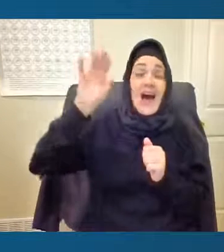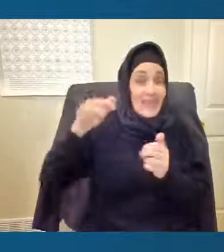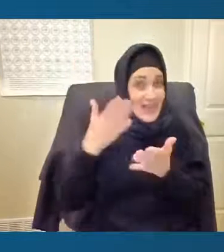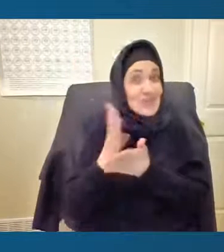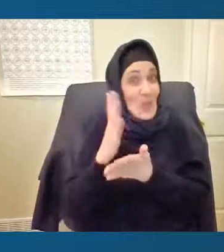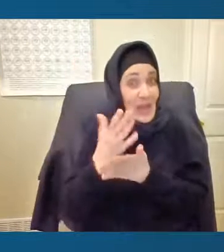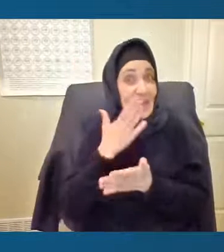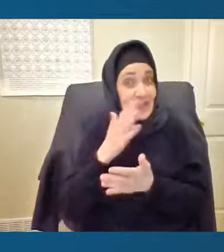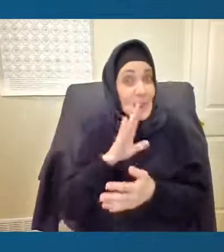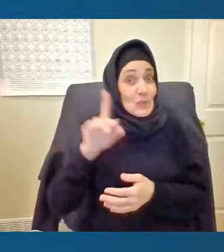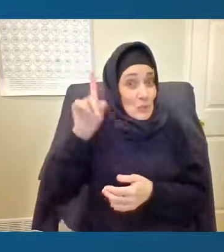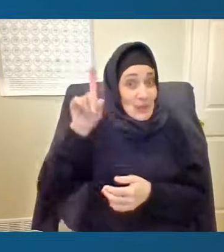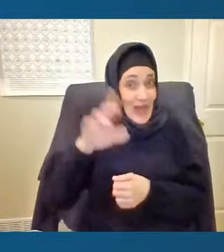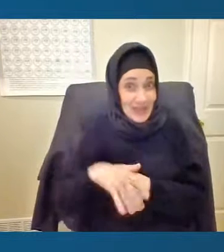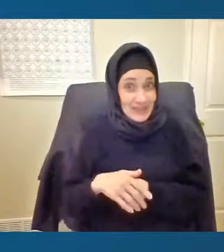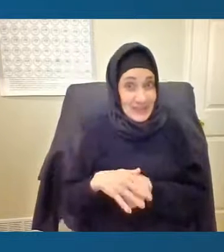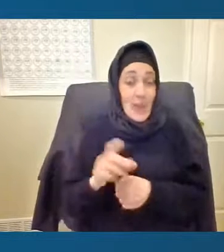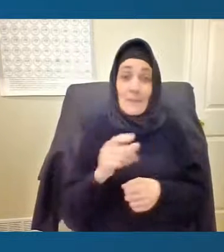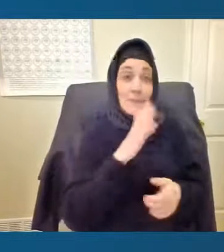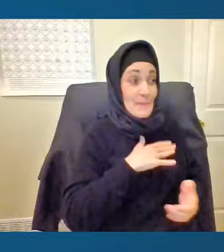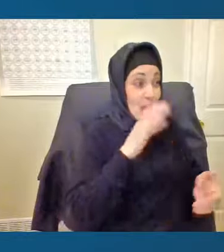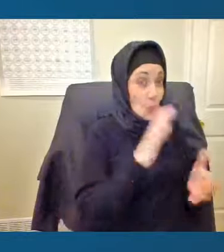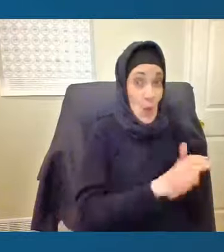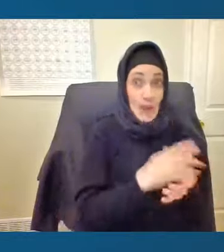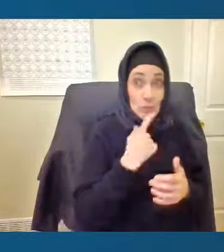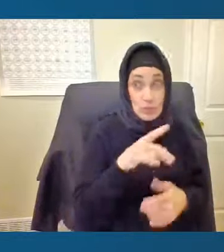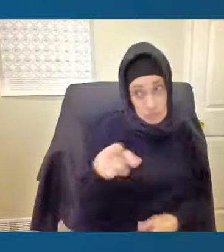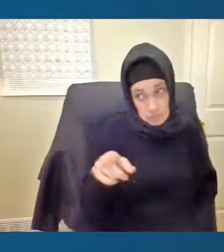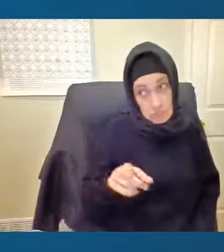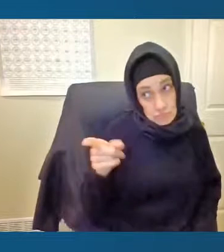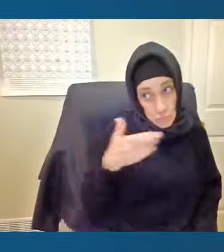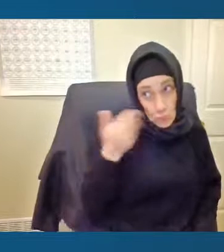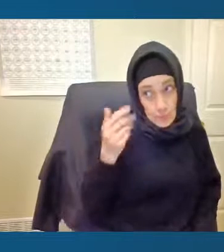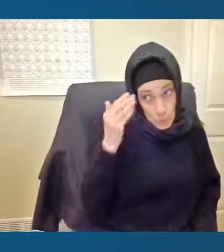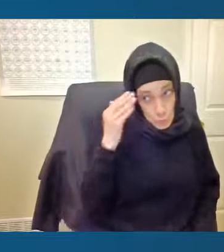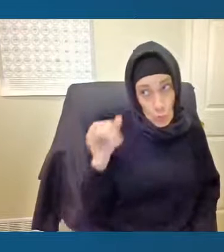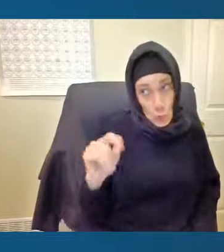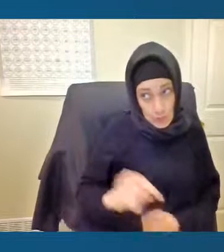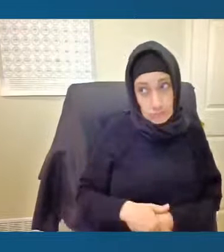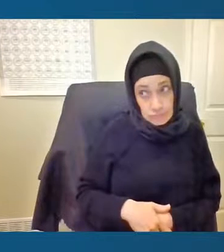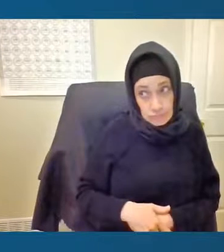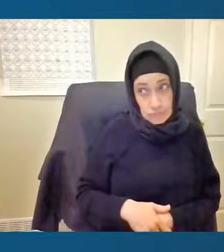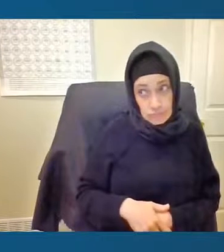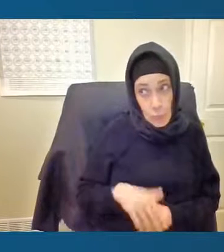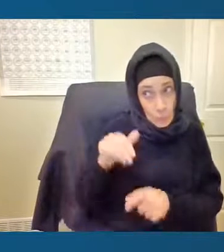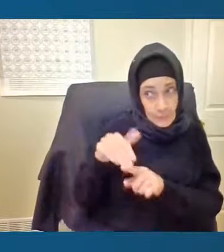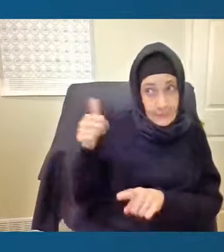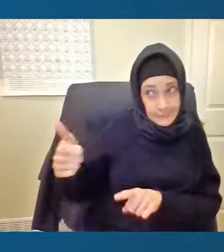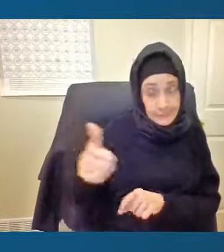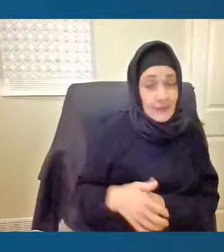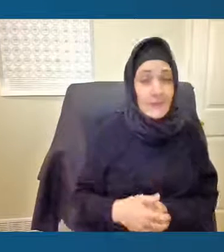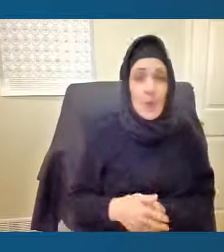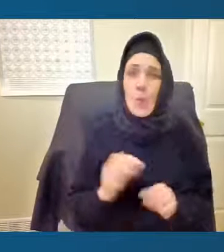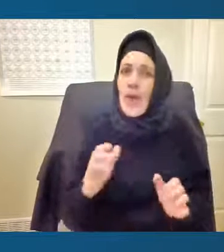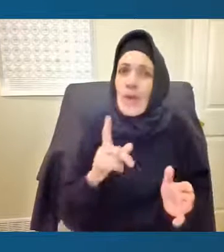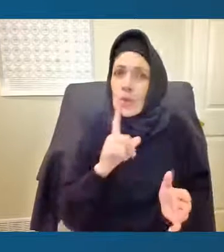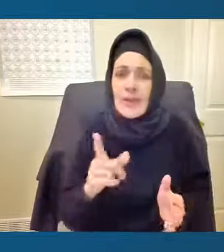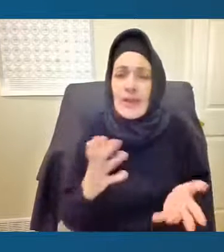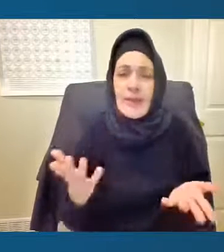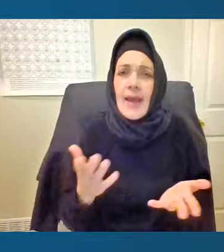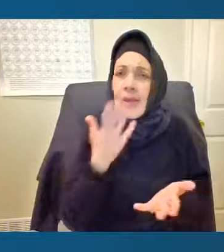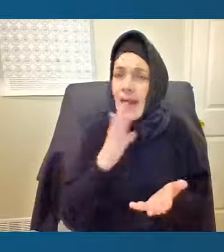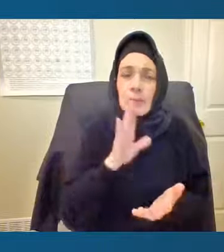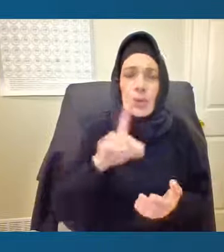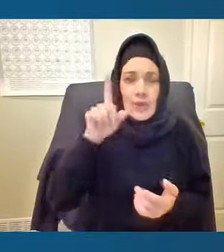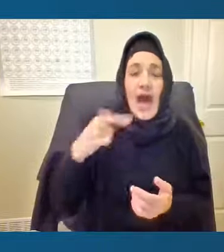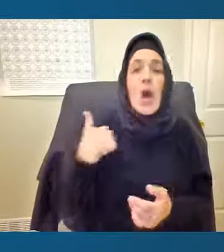Allah. She'll be like, set a reminder. You better know it. Oh, Allahumma a'inni. Isn't it beautiful? We're turning to Allah to help